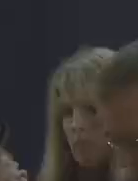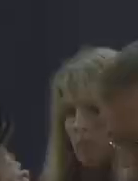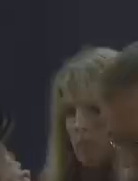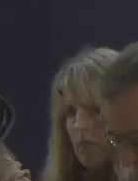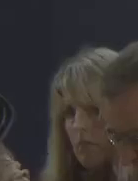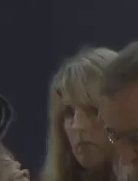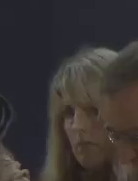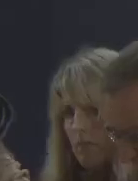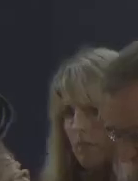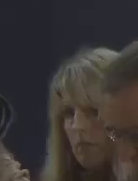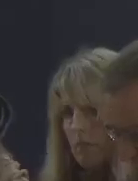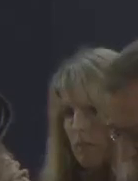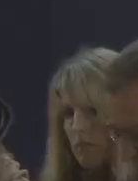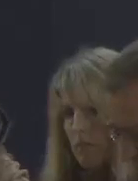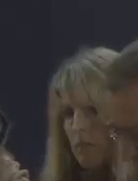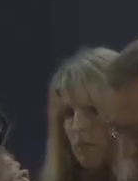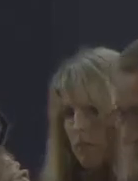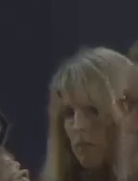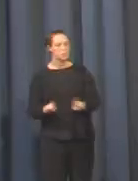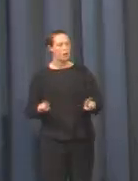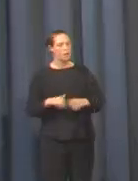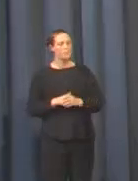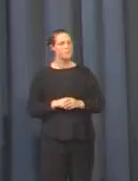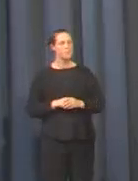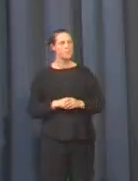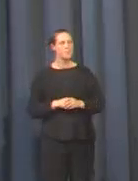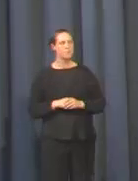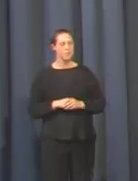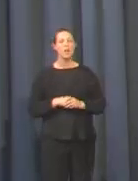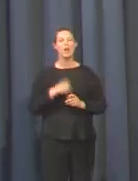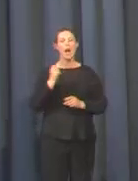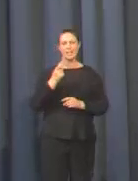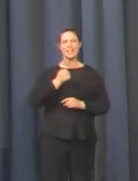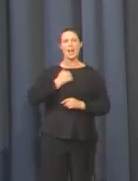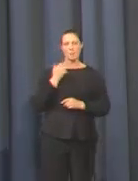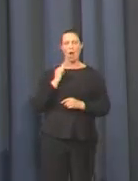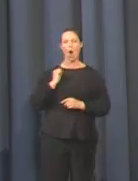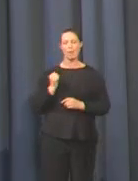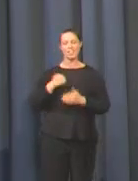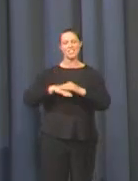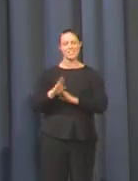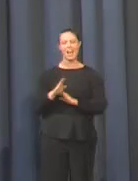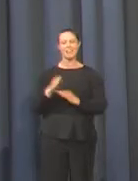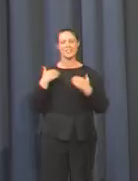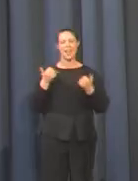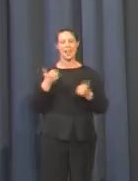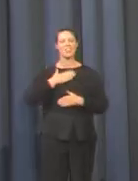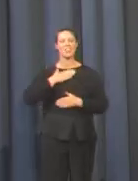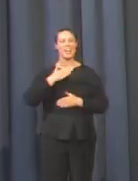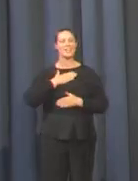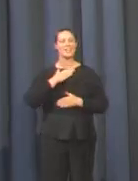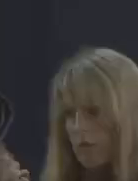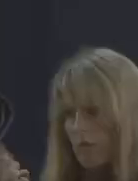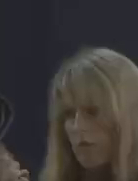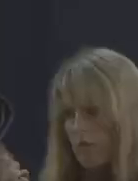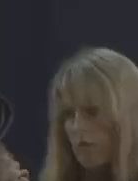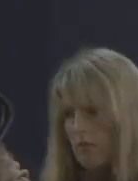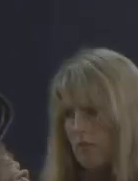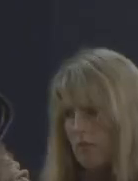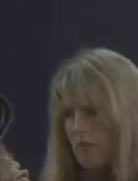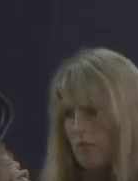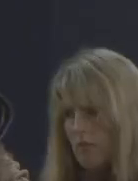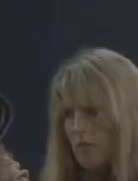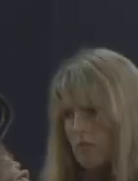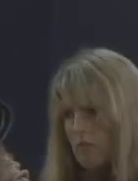due diligence, is that correct? I understand my obligations under the Health and Safety. Yes, okay, thank you. How long have you known about this